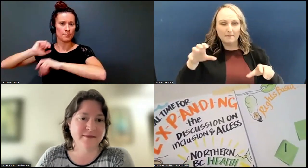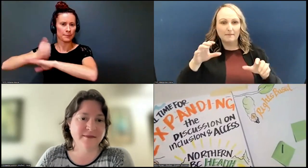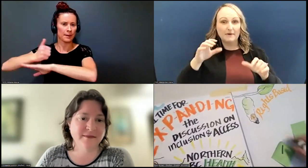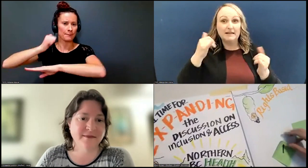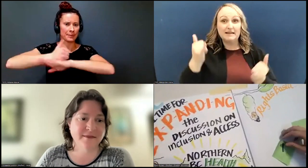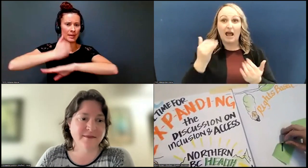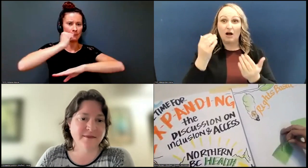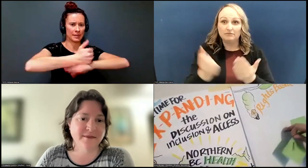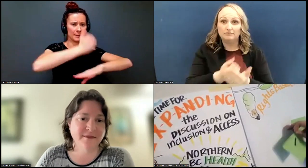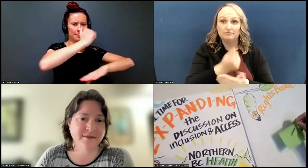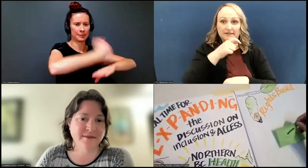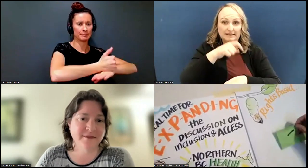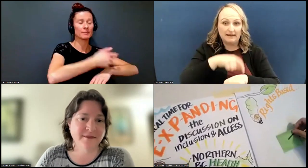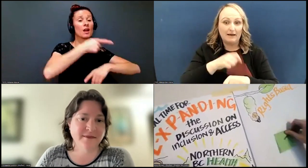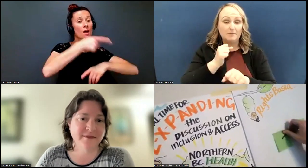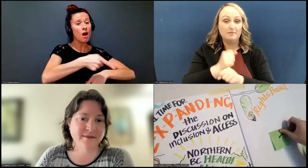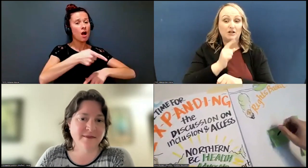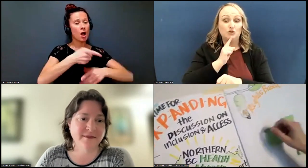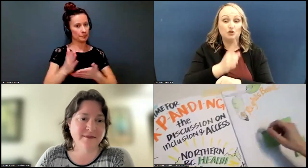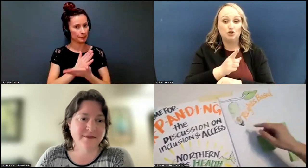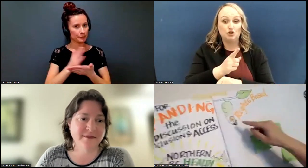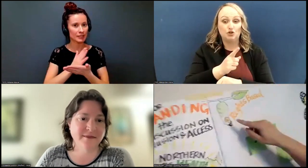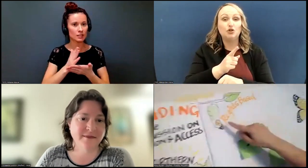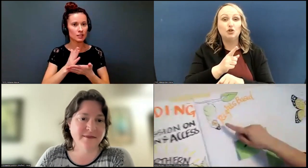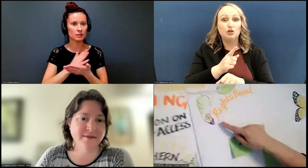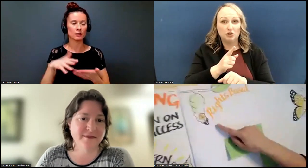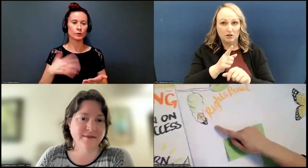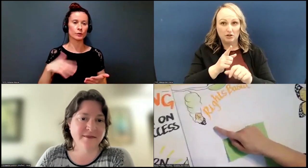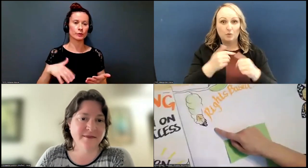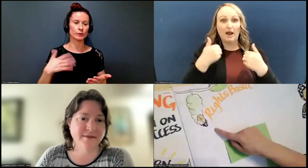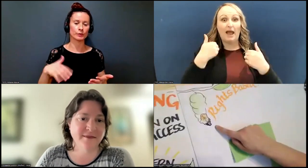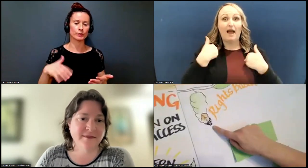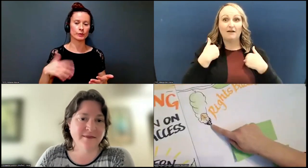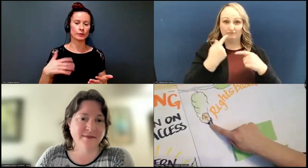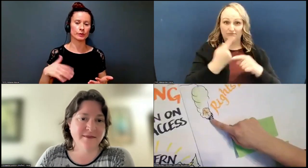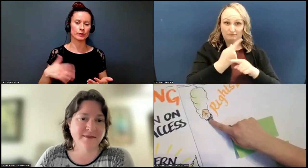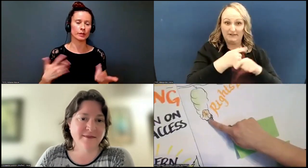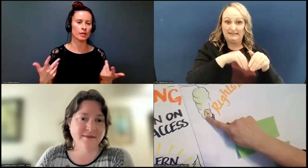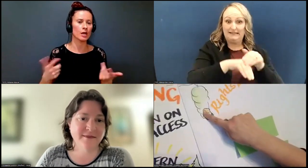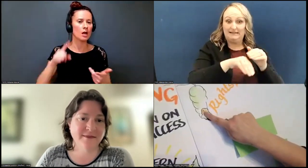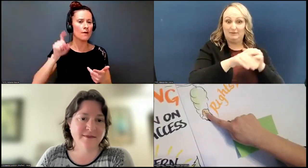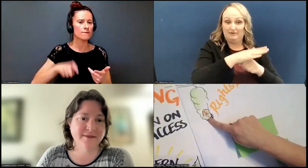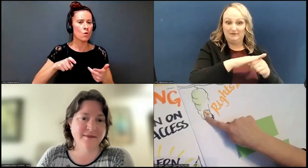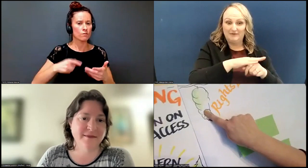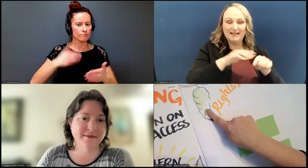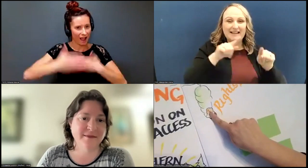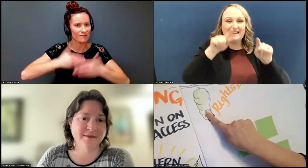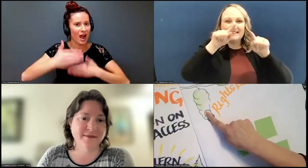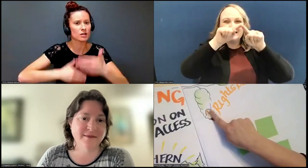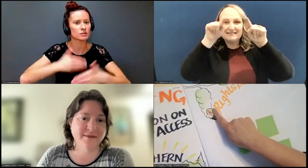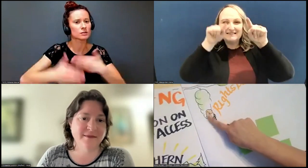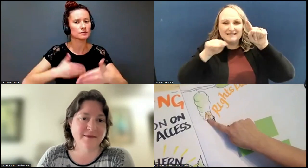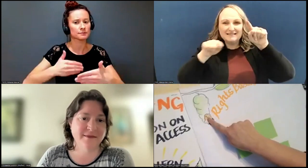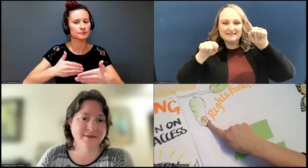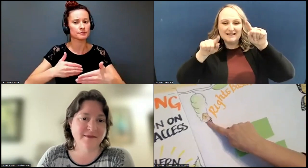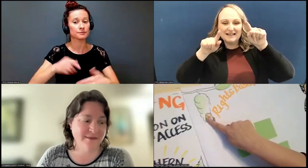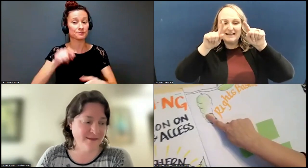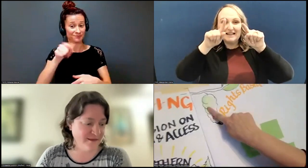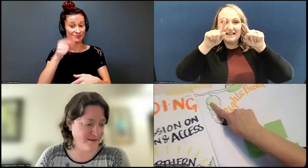pieces are moving. And then, you know, this little growth, that I love this transformative symbol of